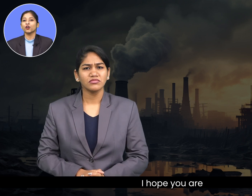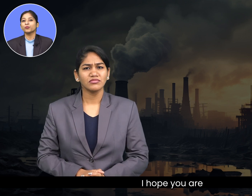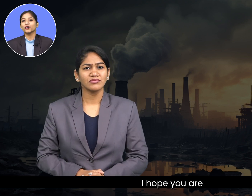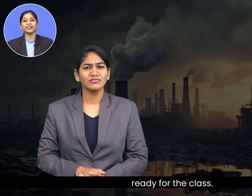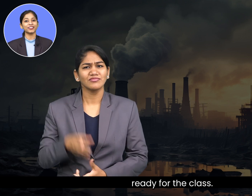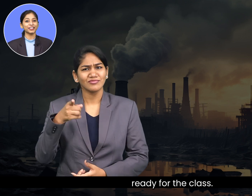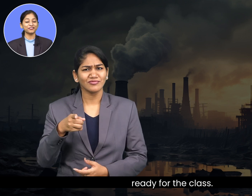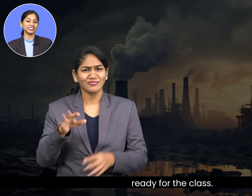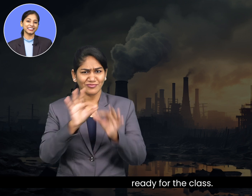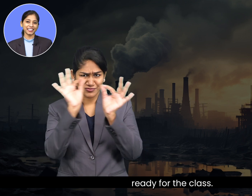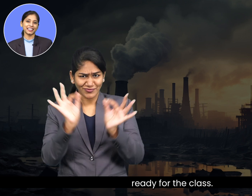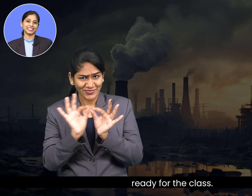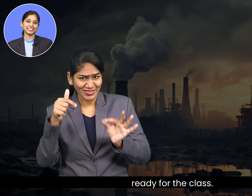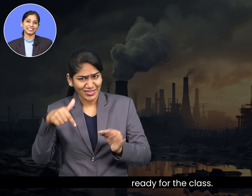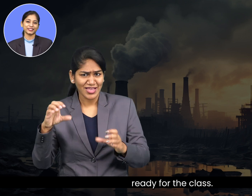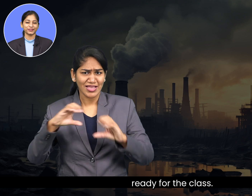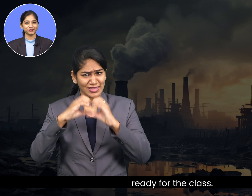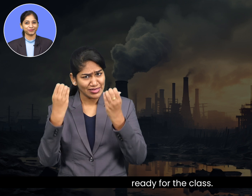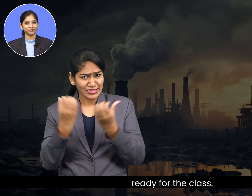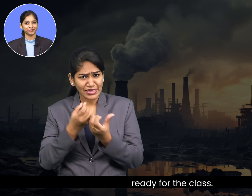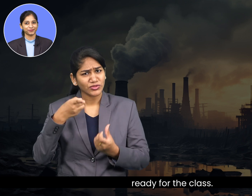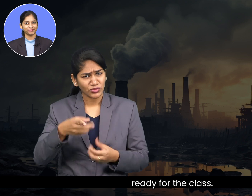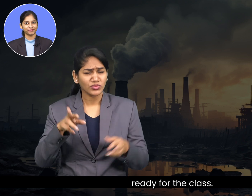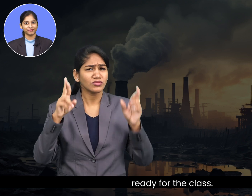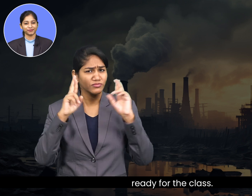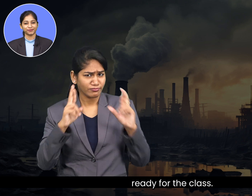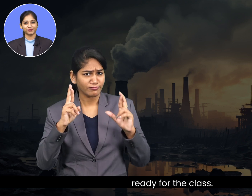I hope you are ready for the class.